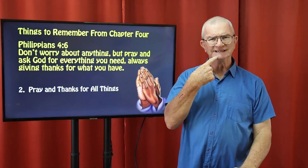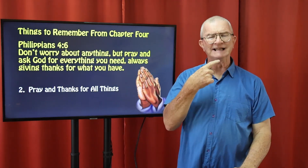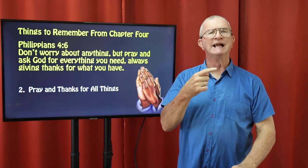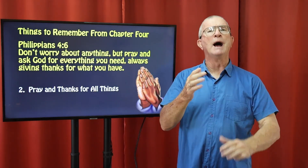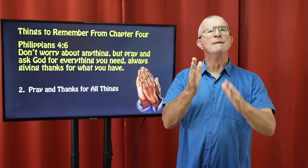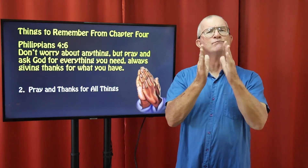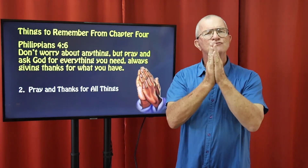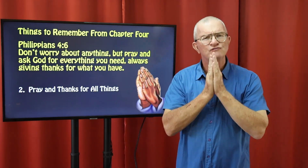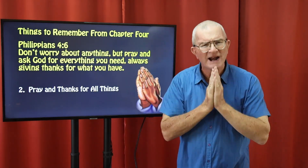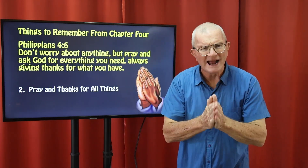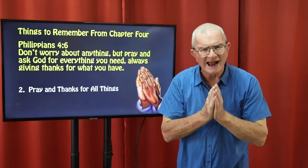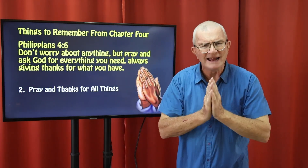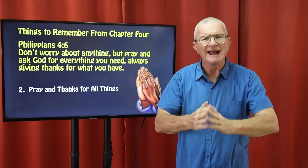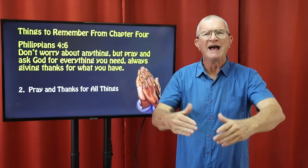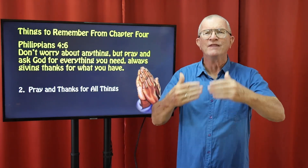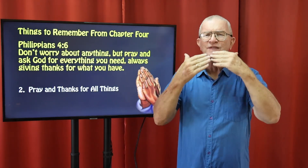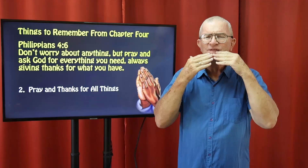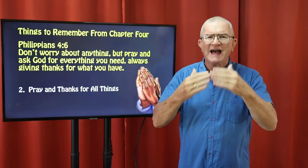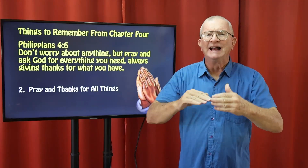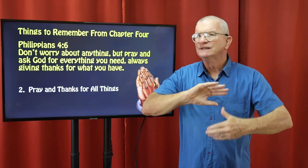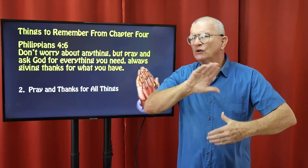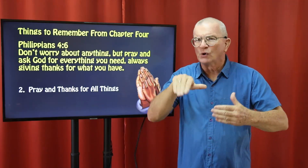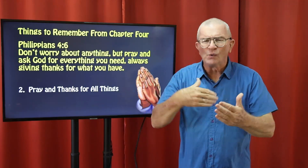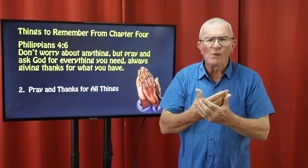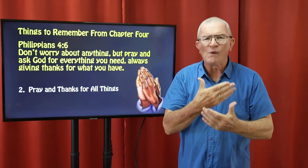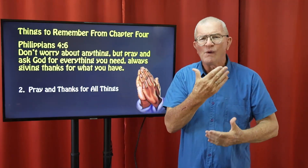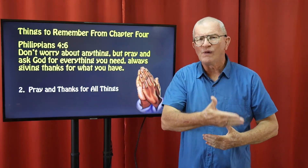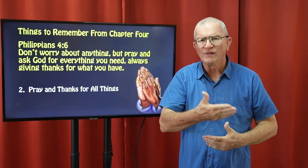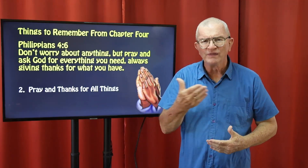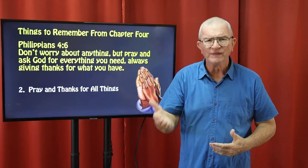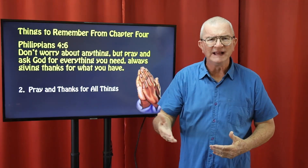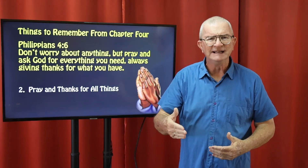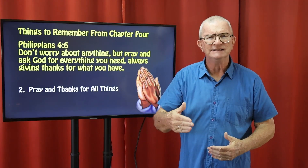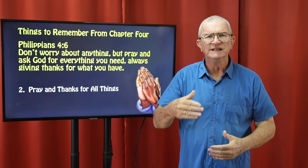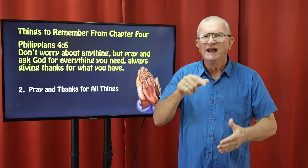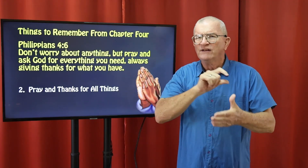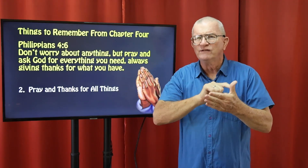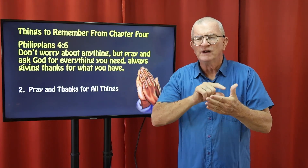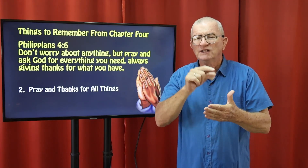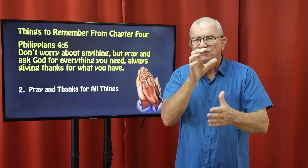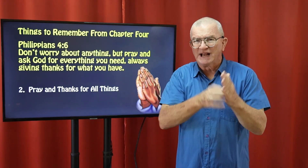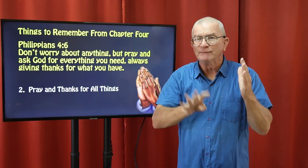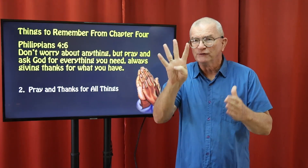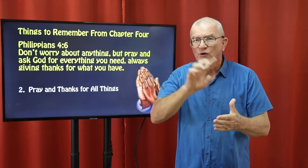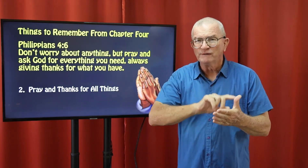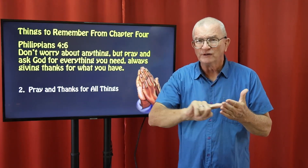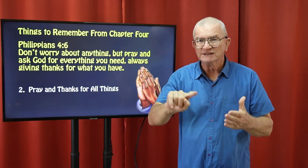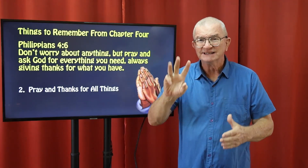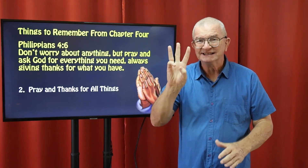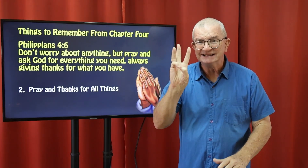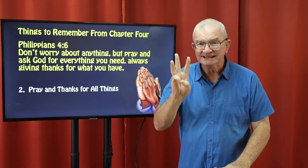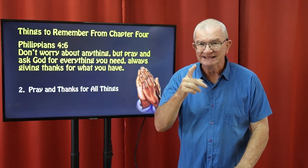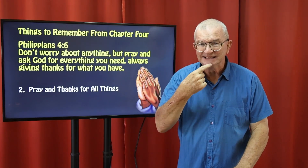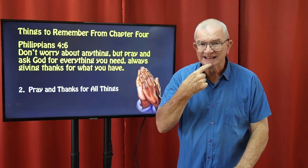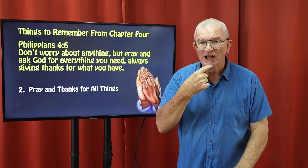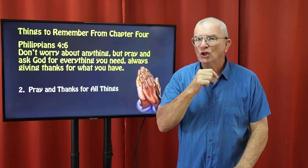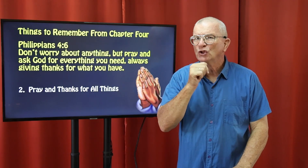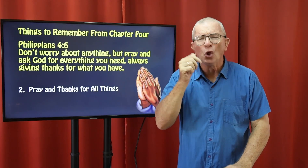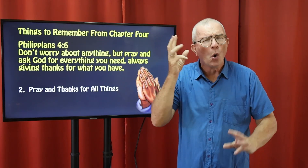Number 2 says, pray and thanks for all things. Chapter 4 and verse 6 says,